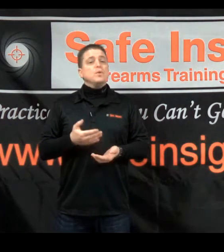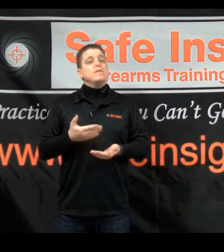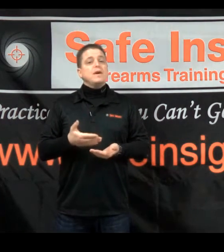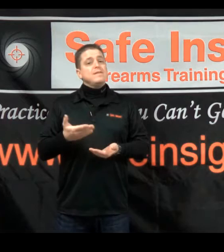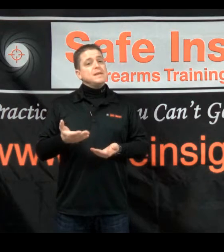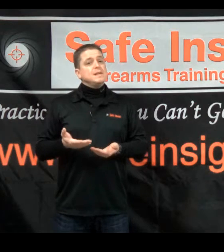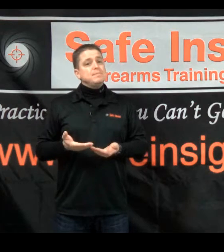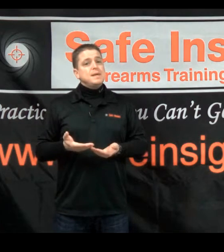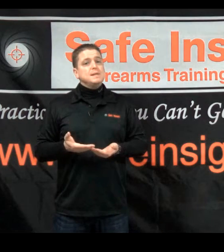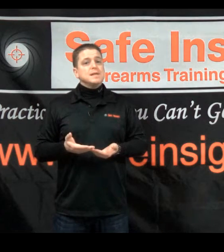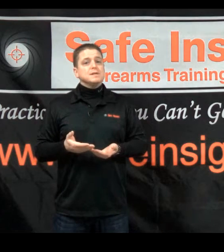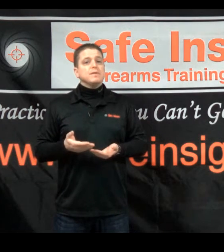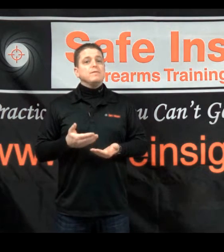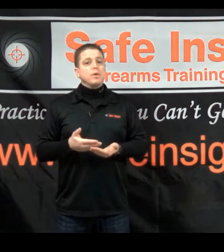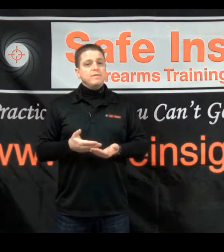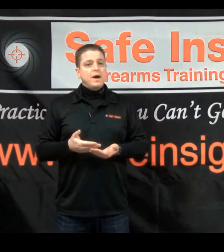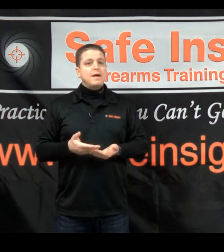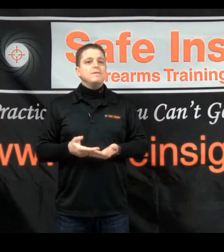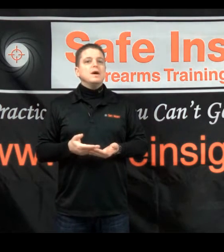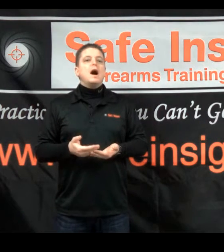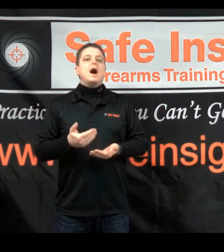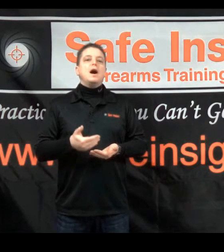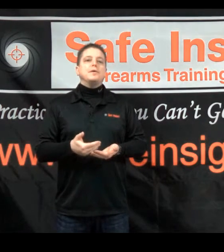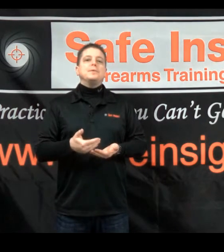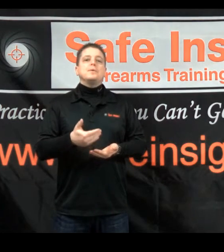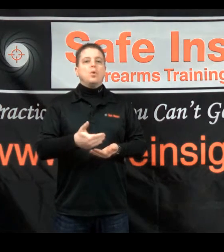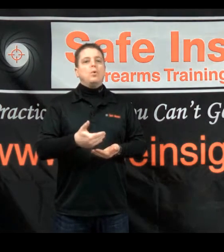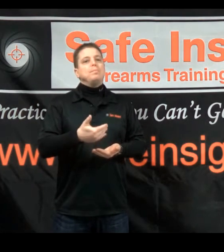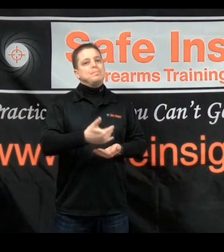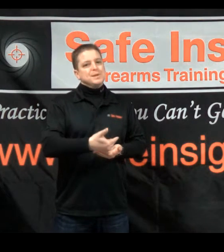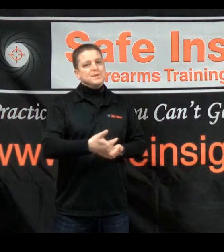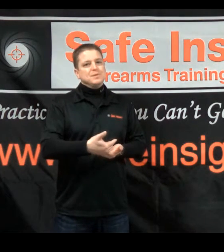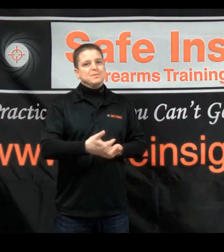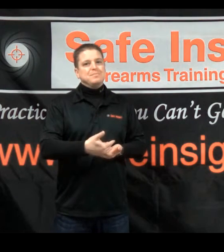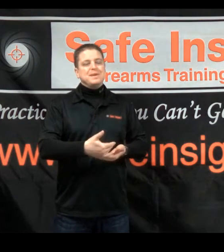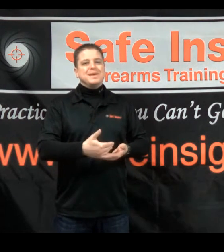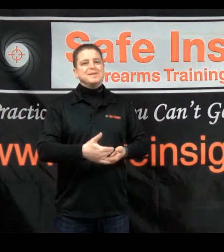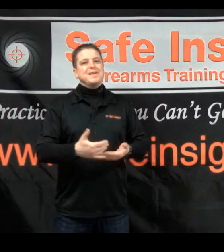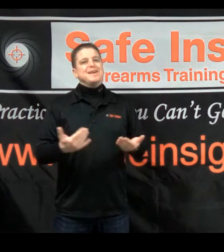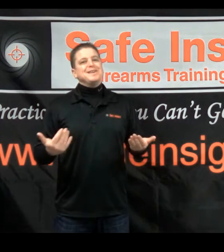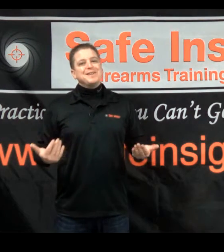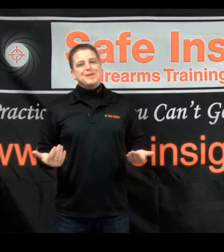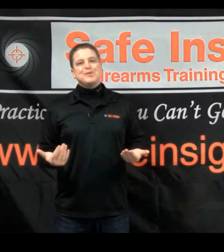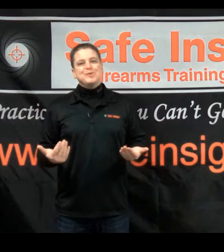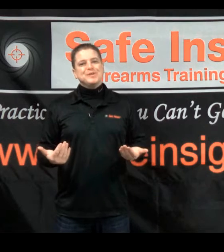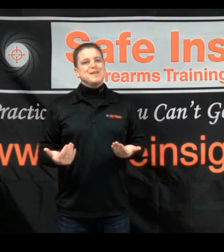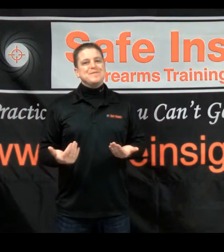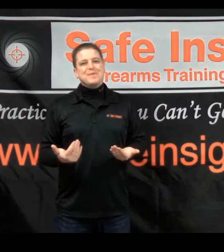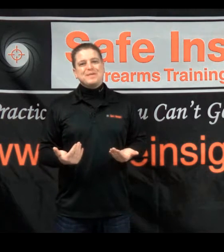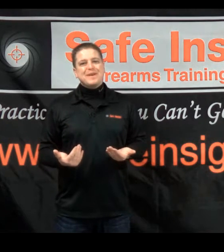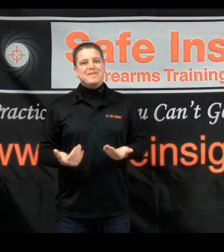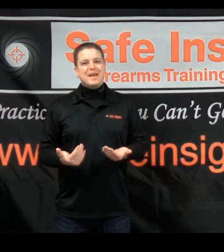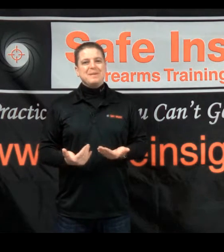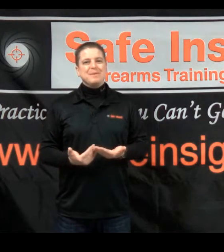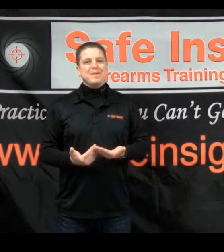.45 ACP stands for 45 Auto Colt Pistol, because hey, guess who designed the .45 caliber